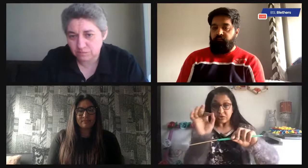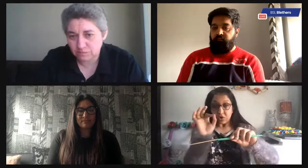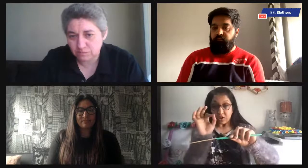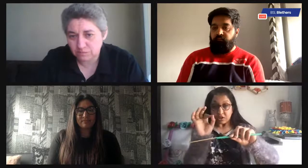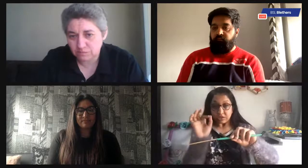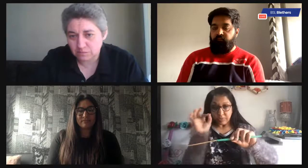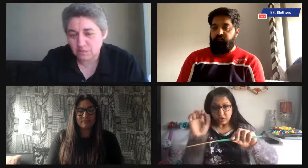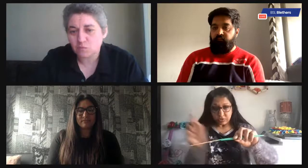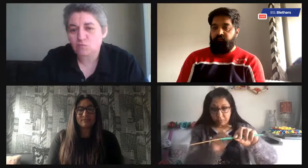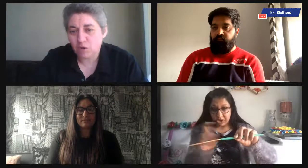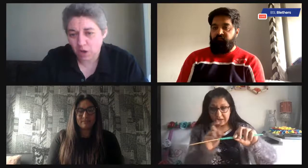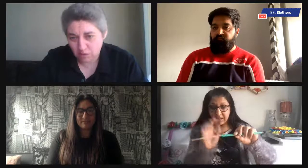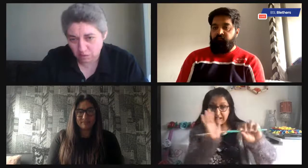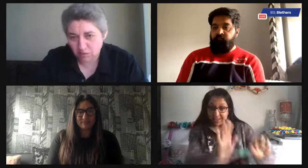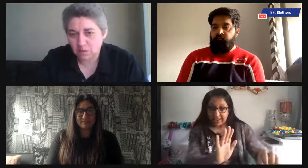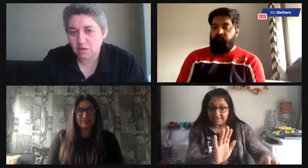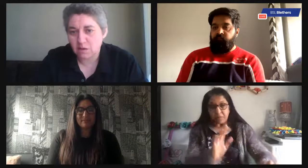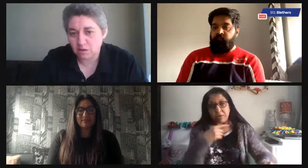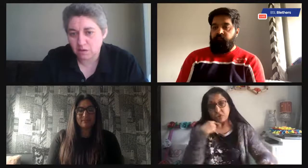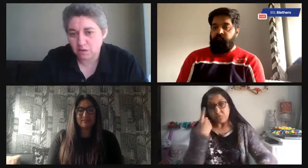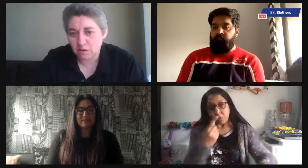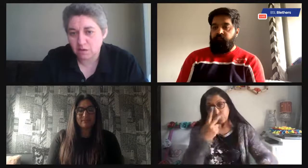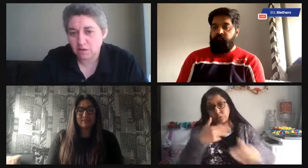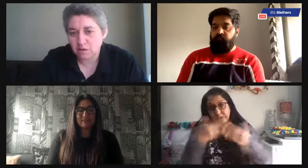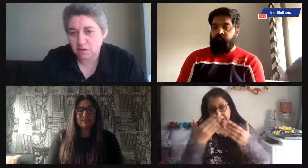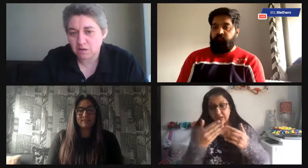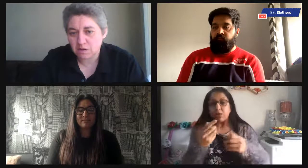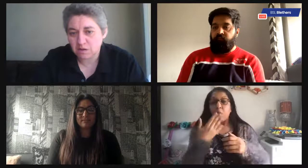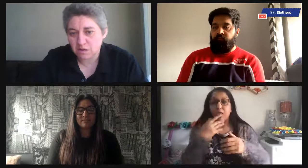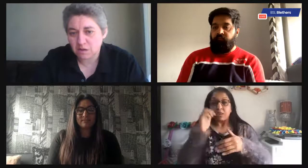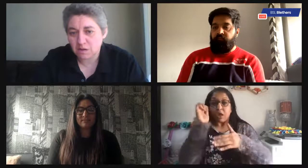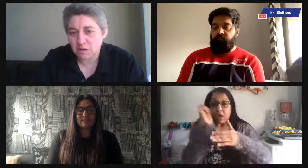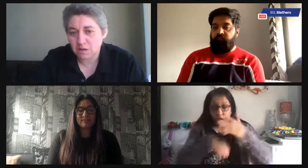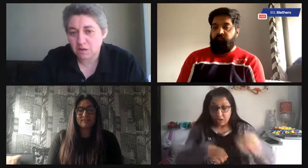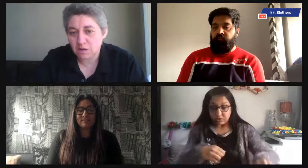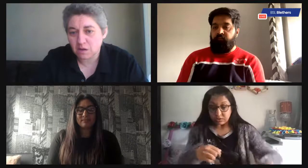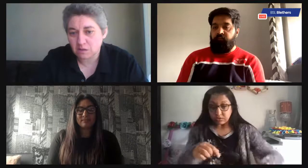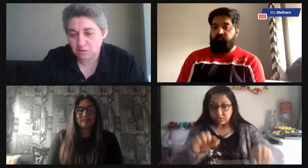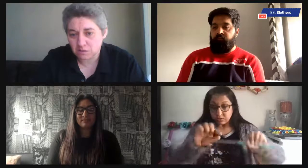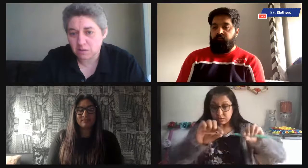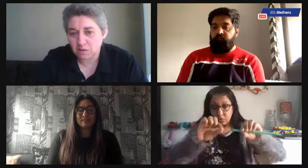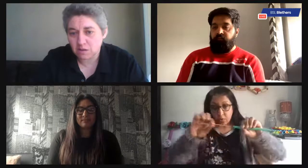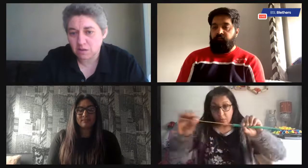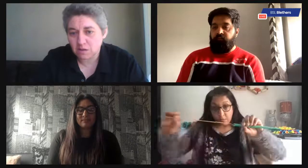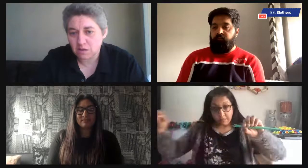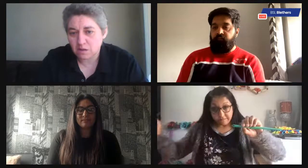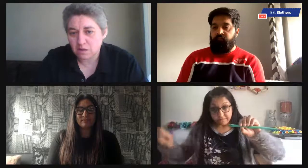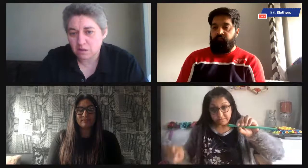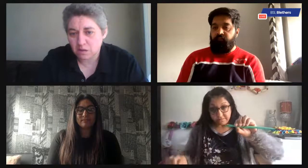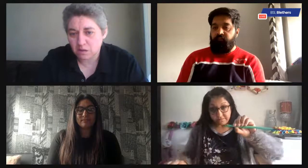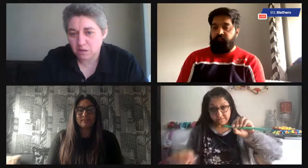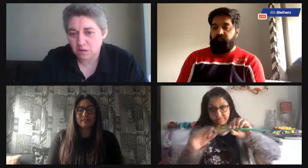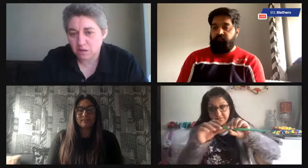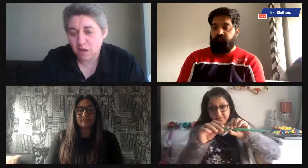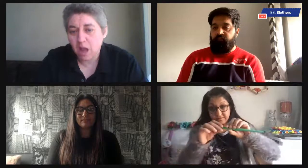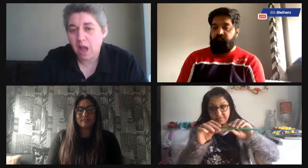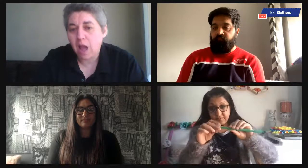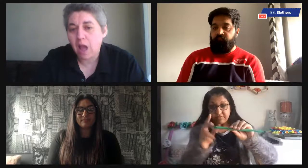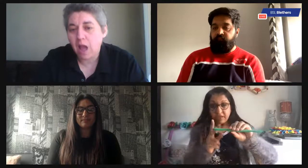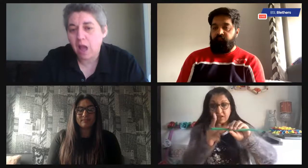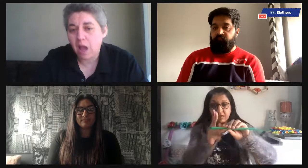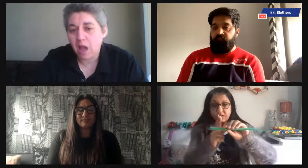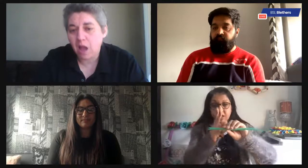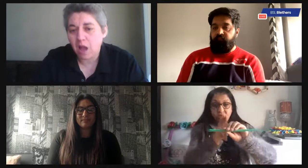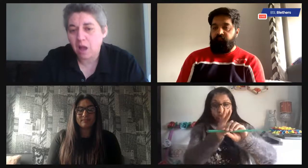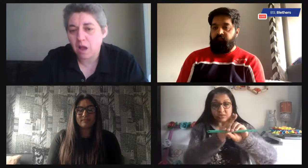to the stick. So this special spray, you leave it maybe 1 or 2 days till it becomes hard, take the